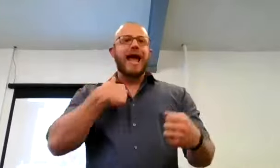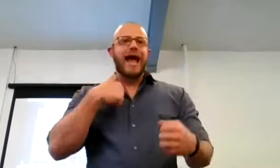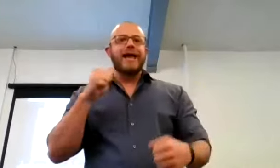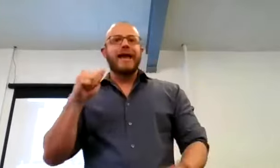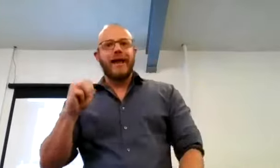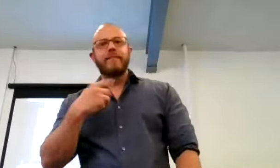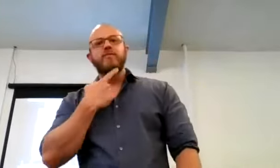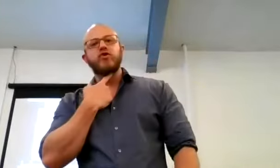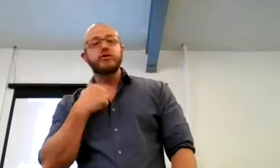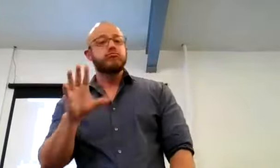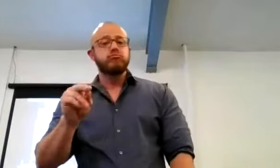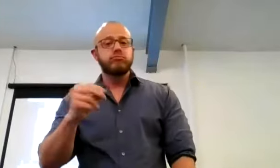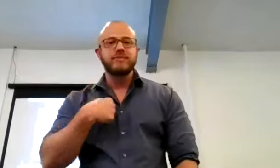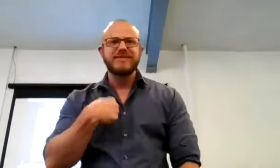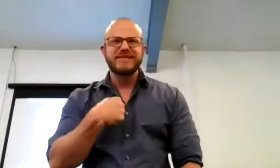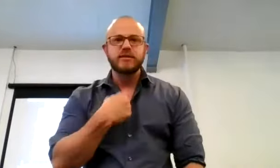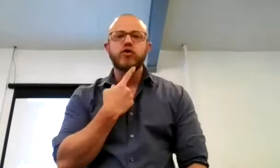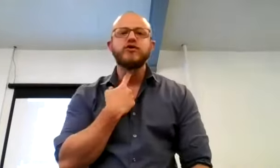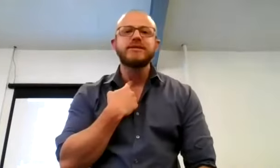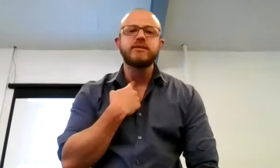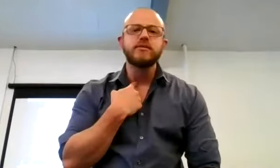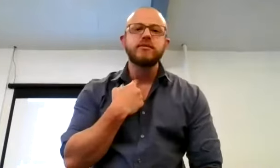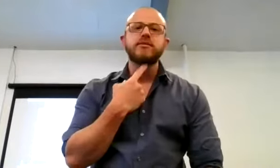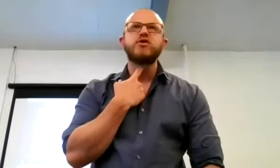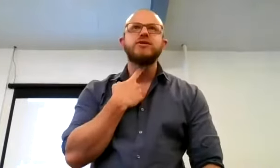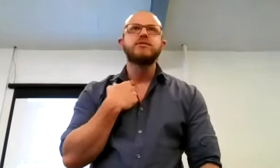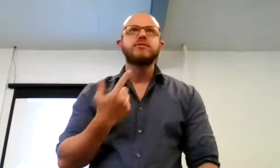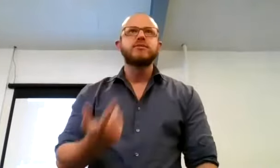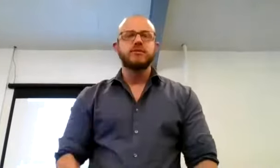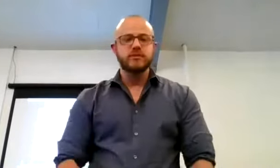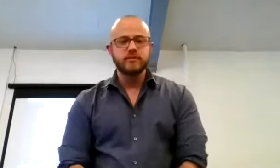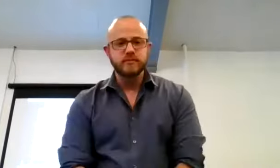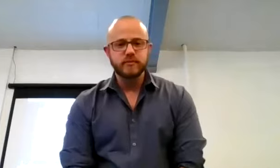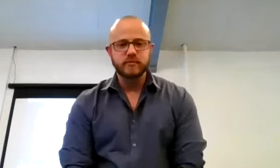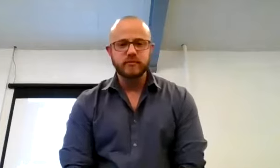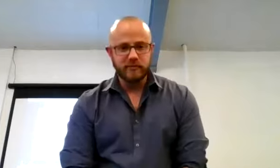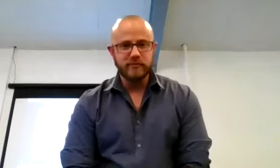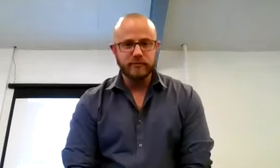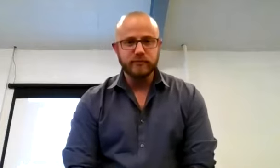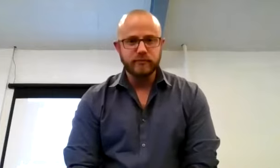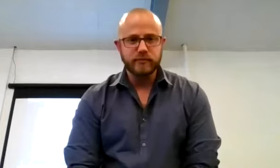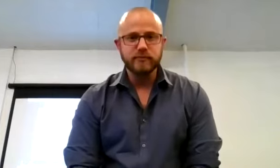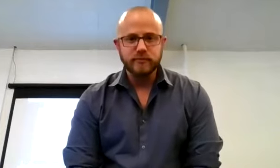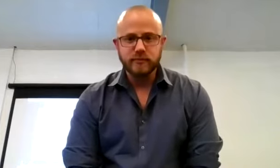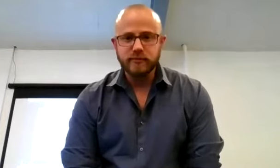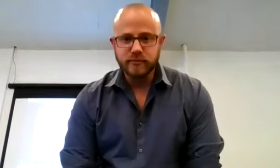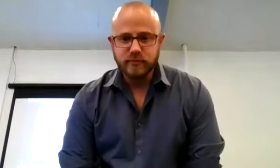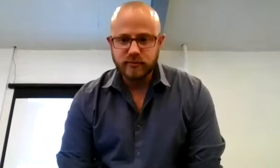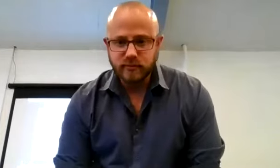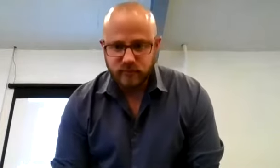You don't have to fingerspell, I am thirsty. You just say, just point at yourself, me thirsty, that's it, 2